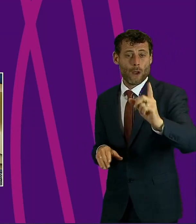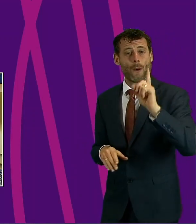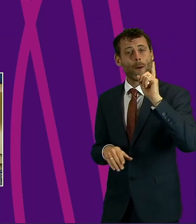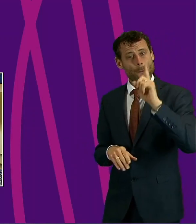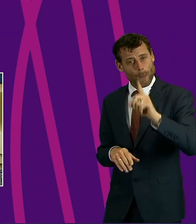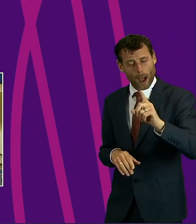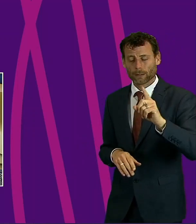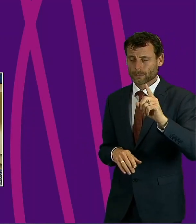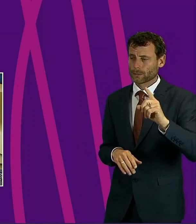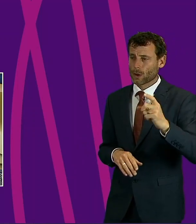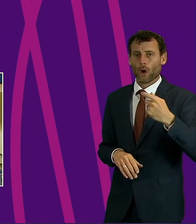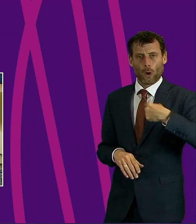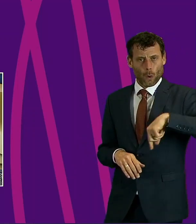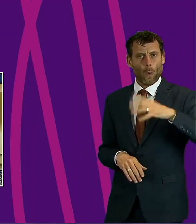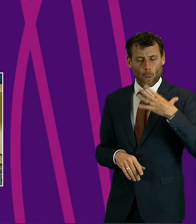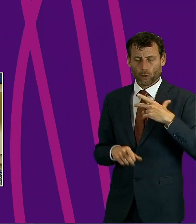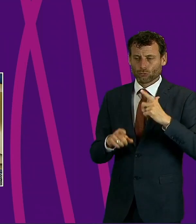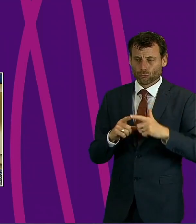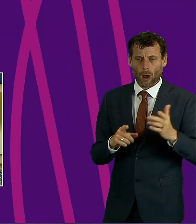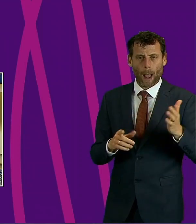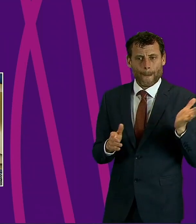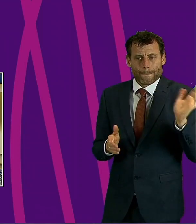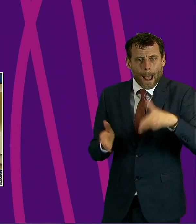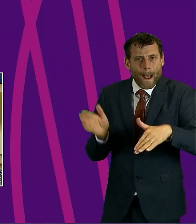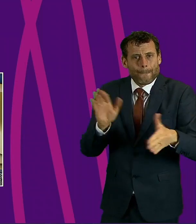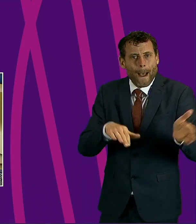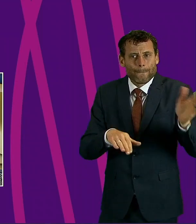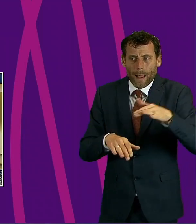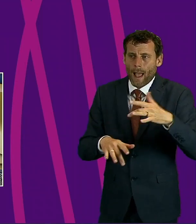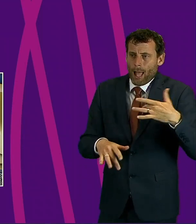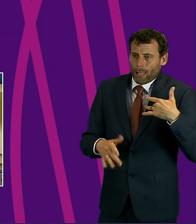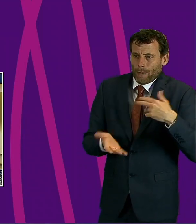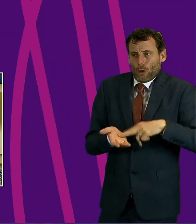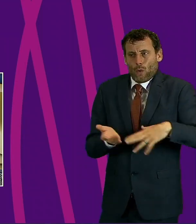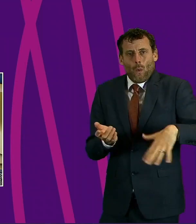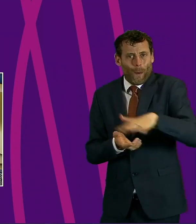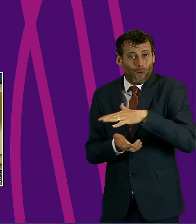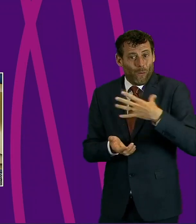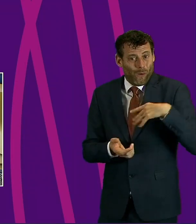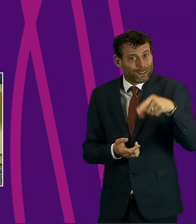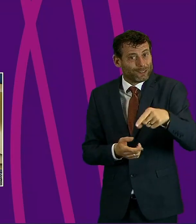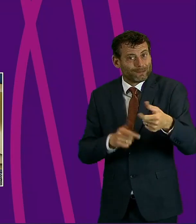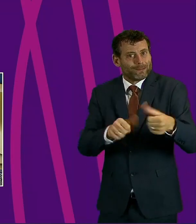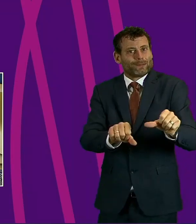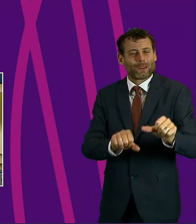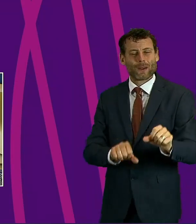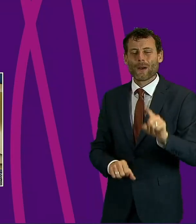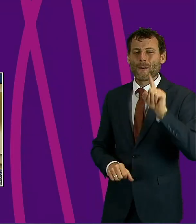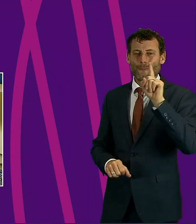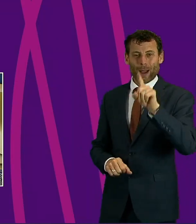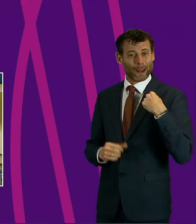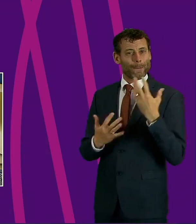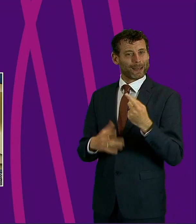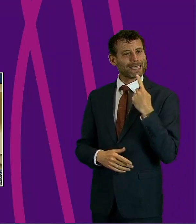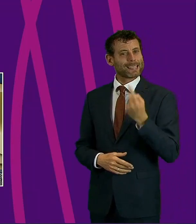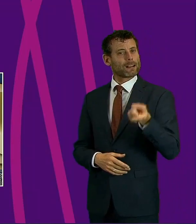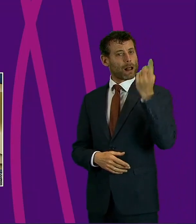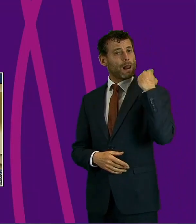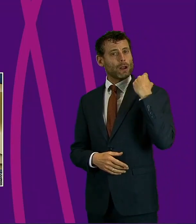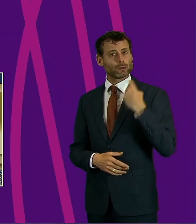back to as much normality as quickly as possible. The final point I would make is one I think I made last week. We have to get the right balance here. I am